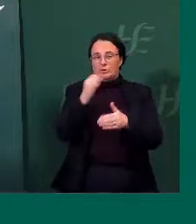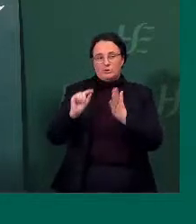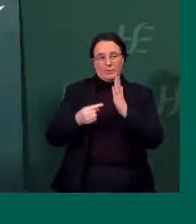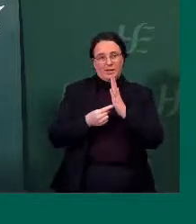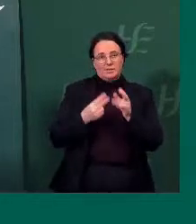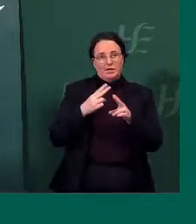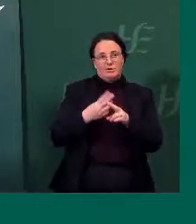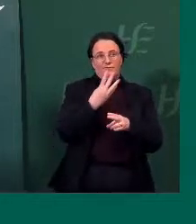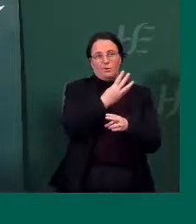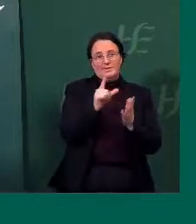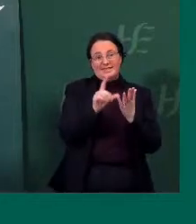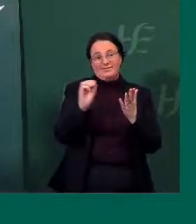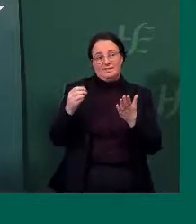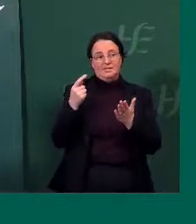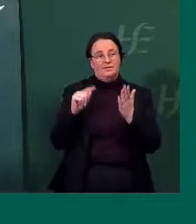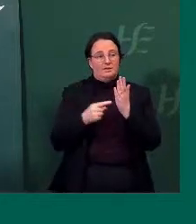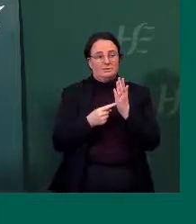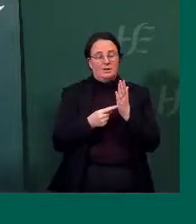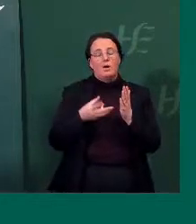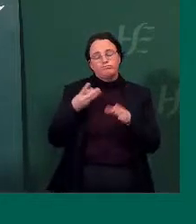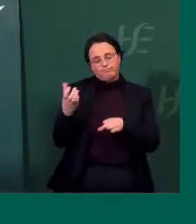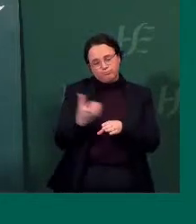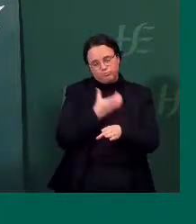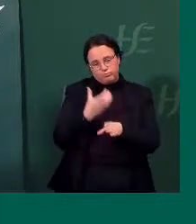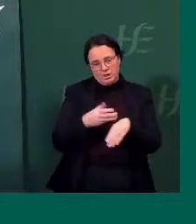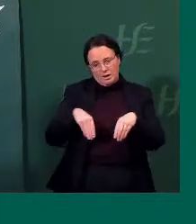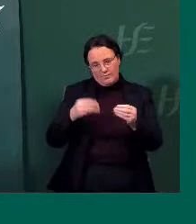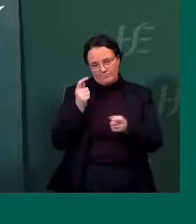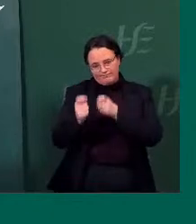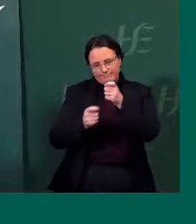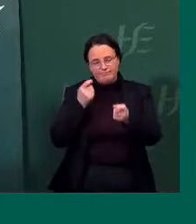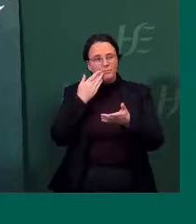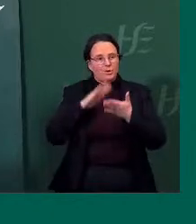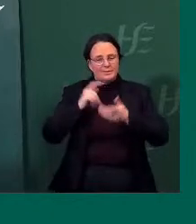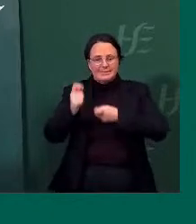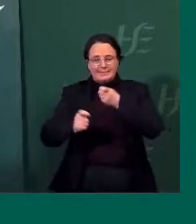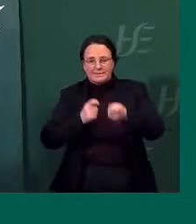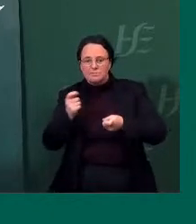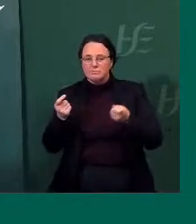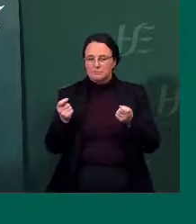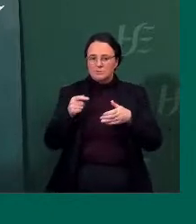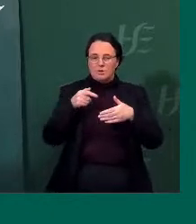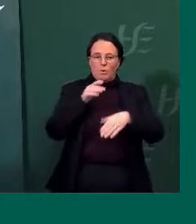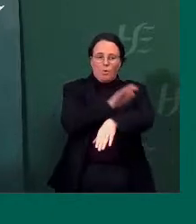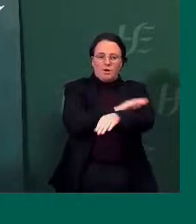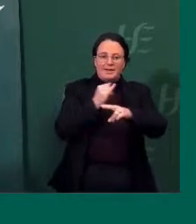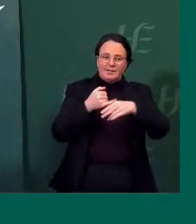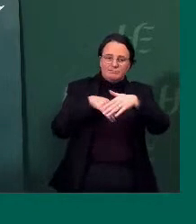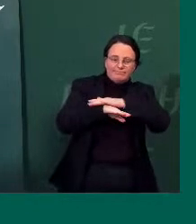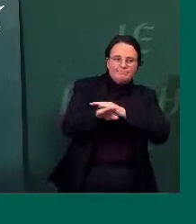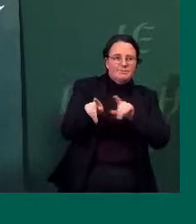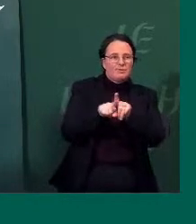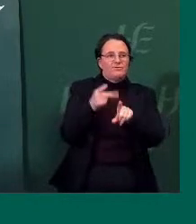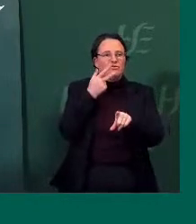of the 470,000, and they'll continue to be offered appointments and offered opportunities through walk-ins over the coming